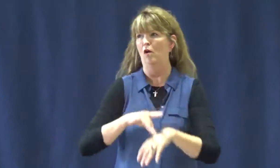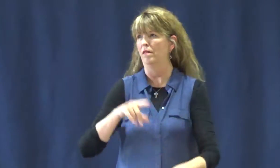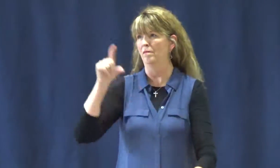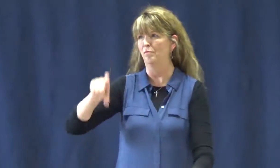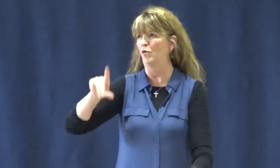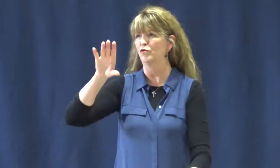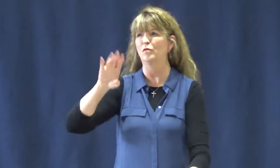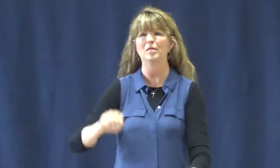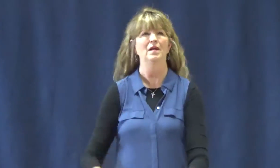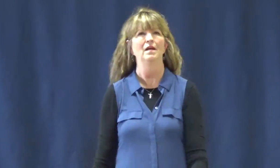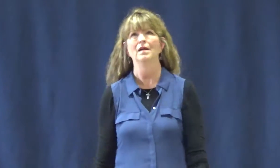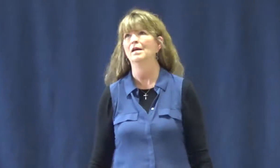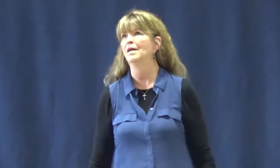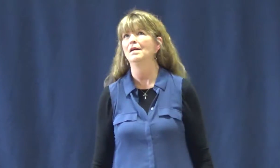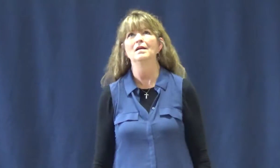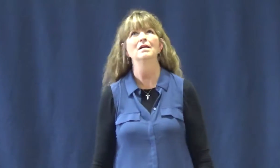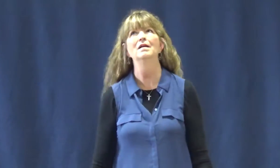Life here on earth is supposed to be